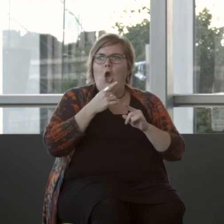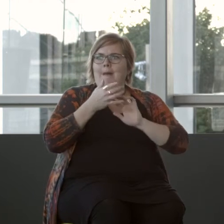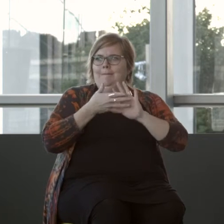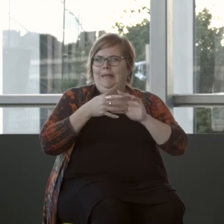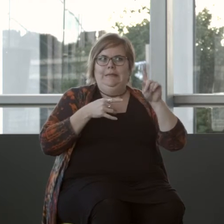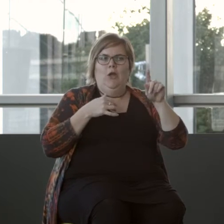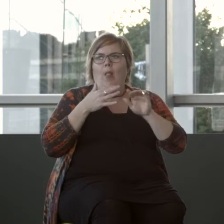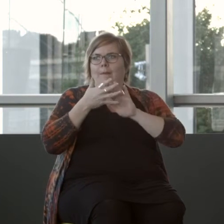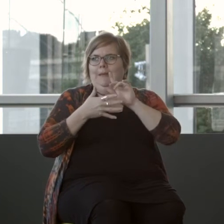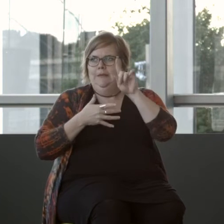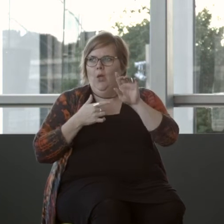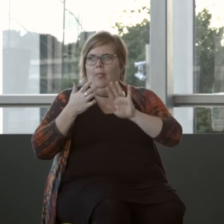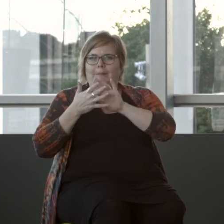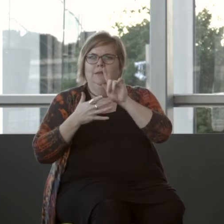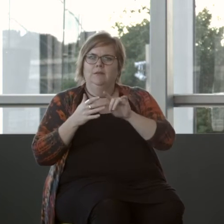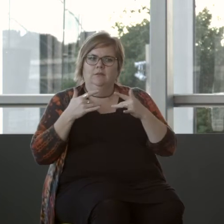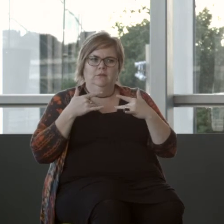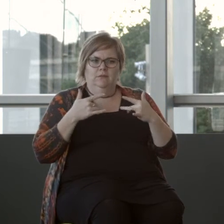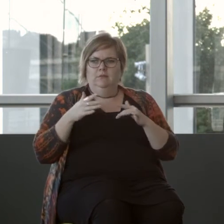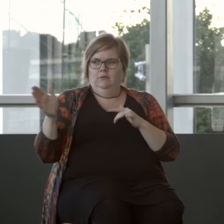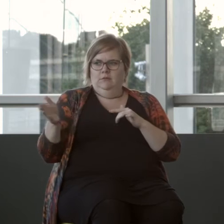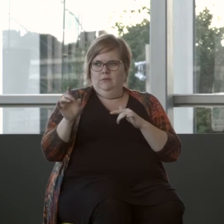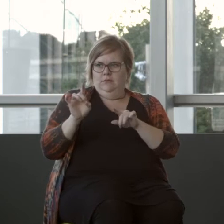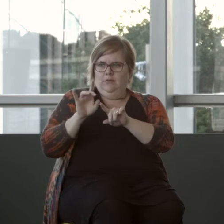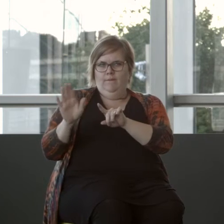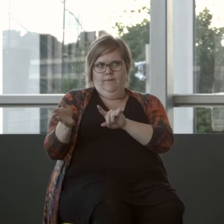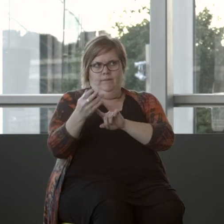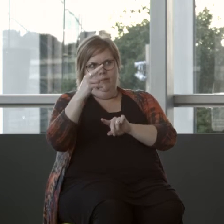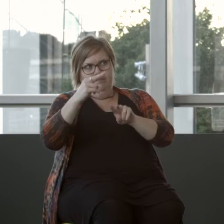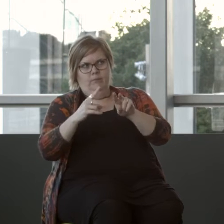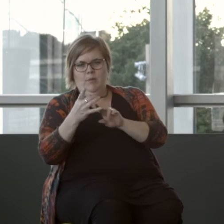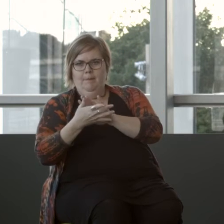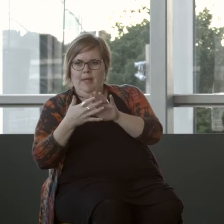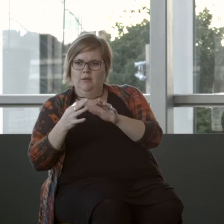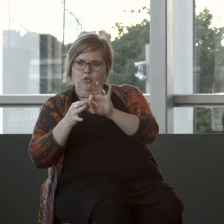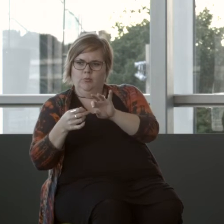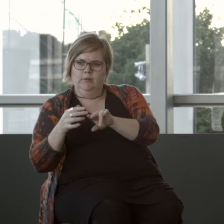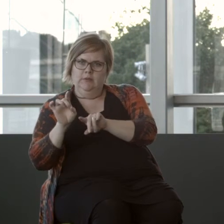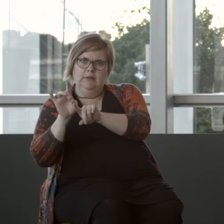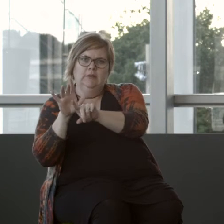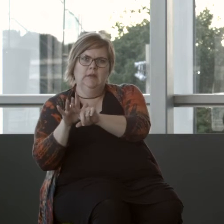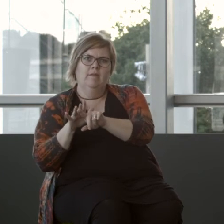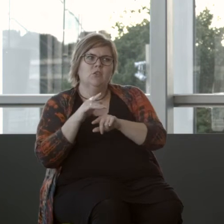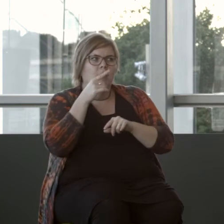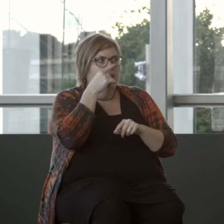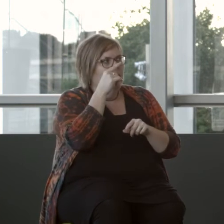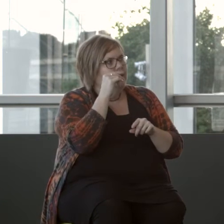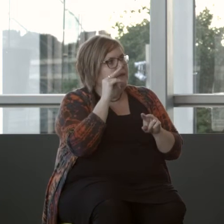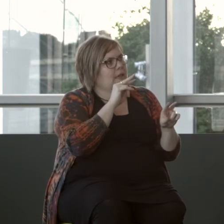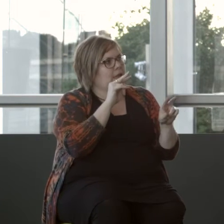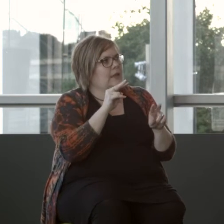yourself. And I think I'm trying to do, well, I know I'm trying to do that as well, so that people maybe see the colourful,